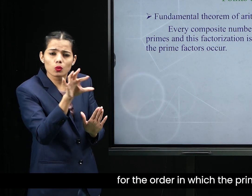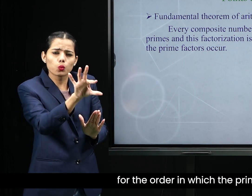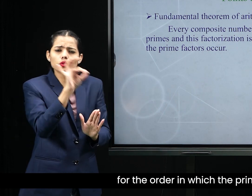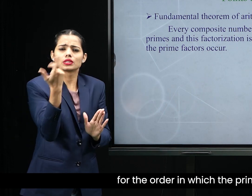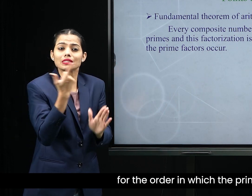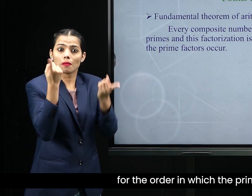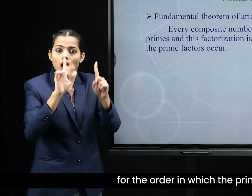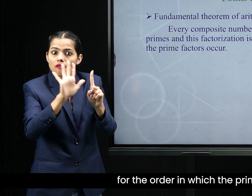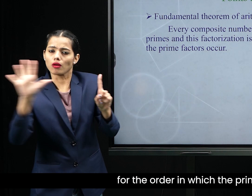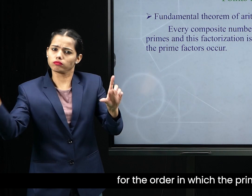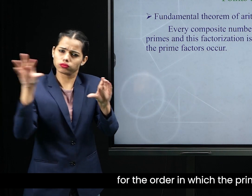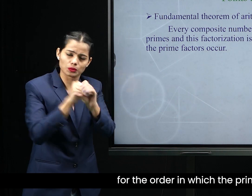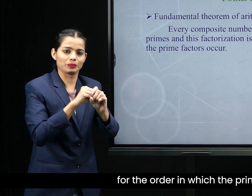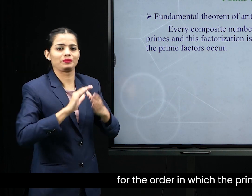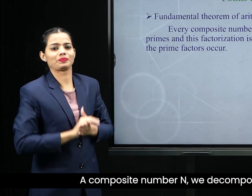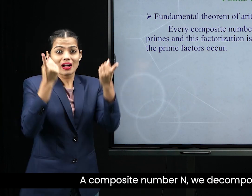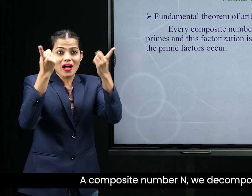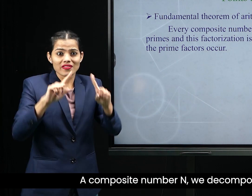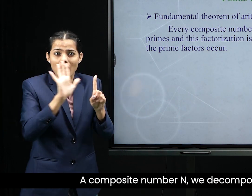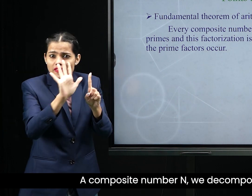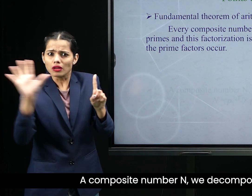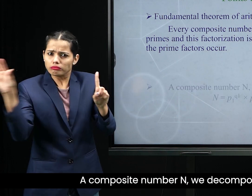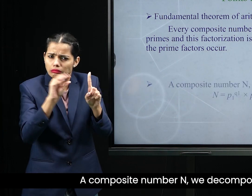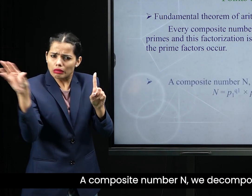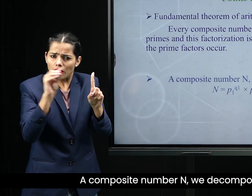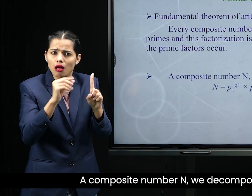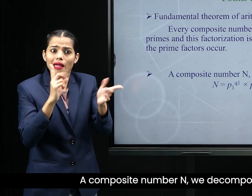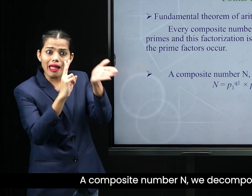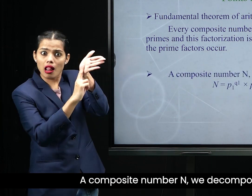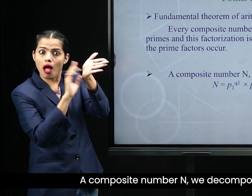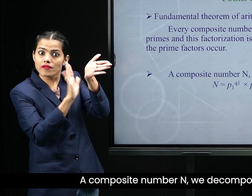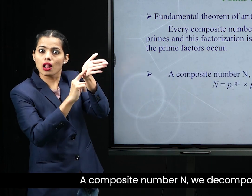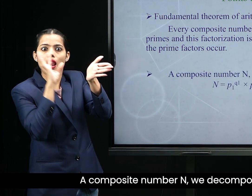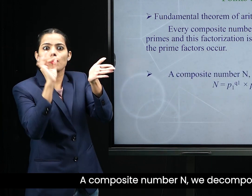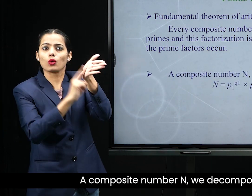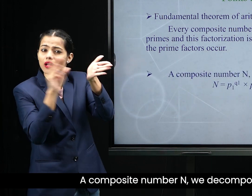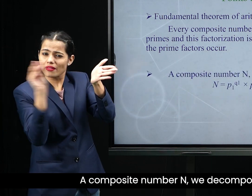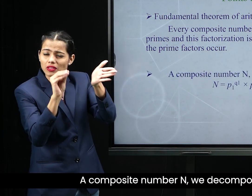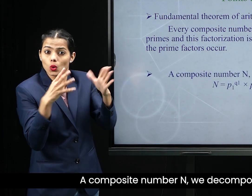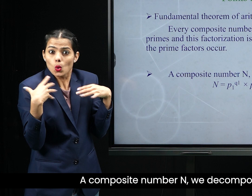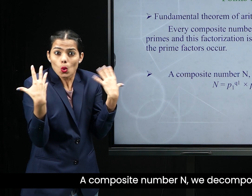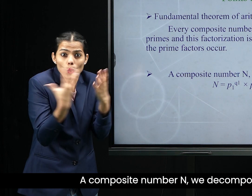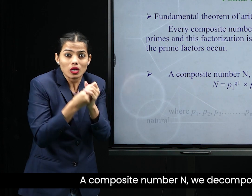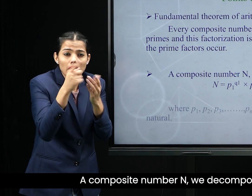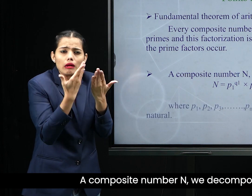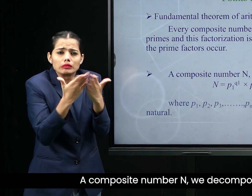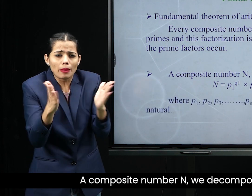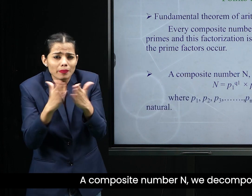prime factors occur. A composite number n, we decompose it uniquely in the